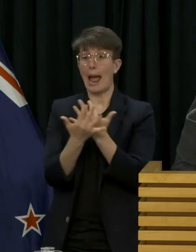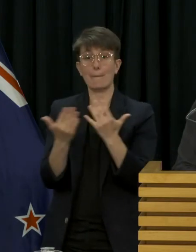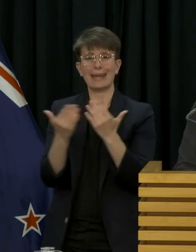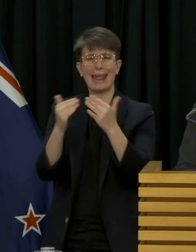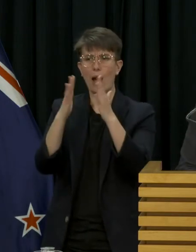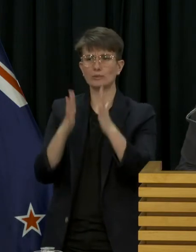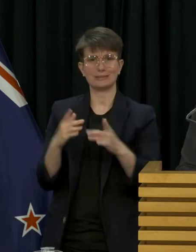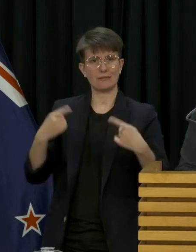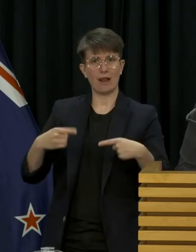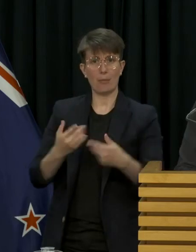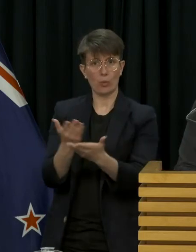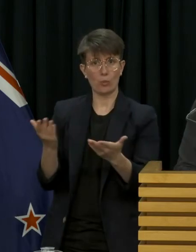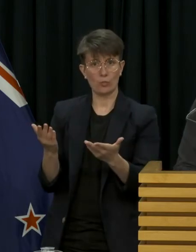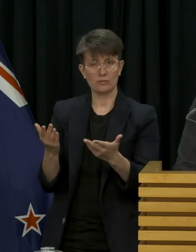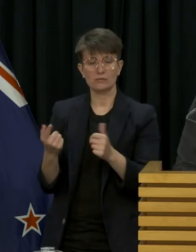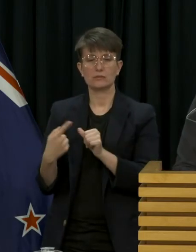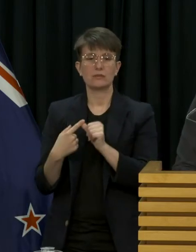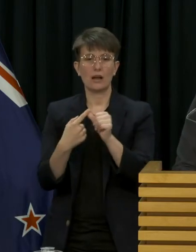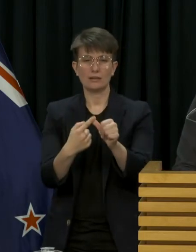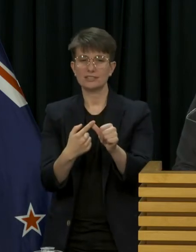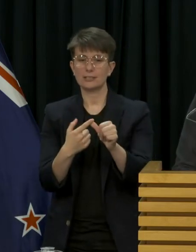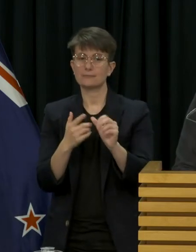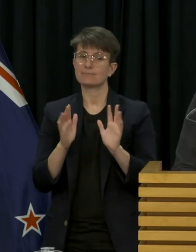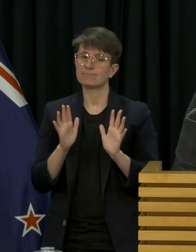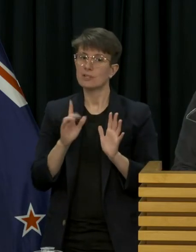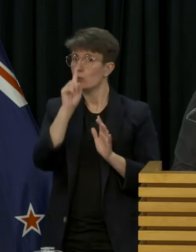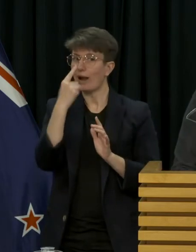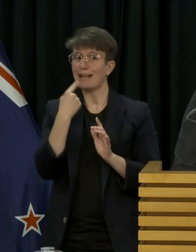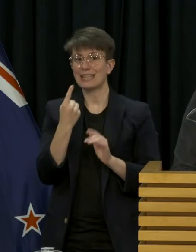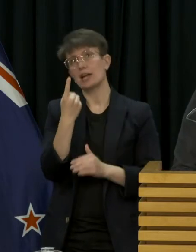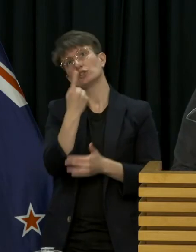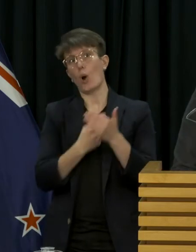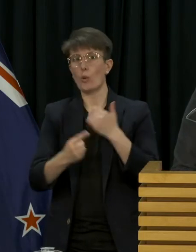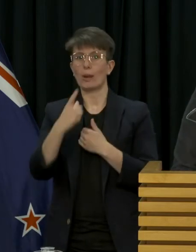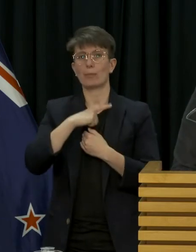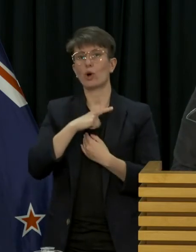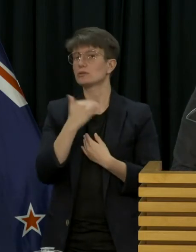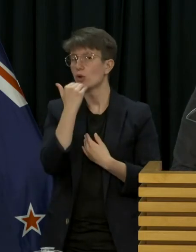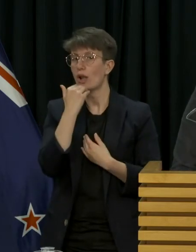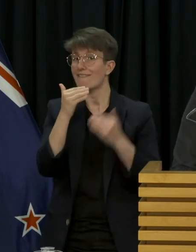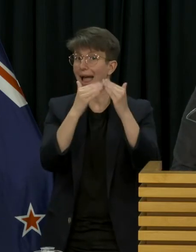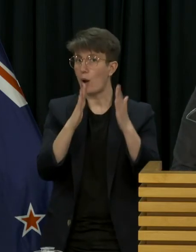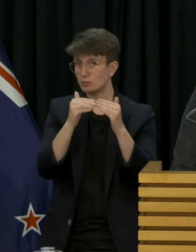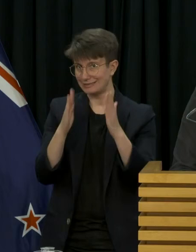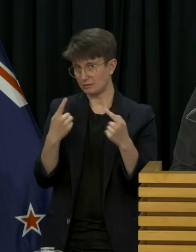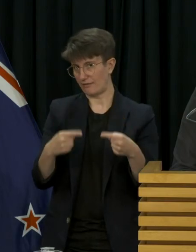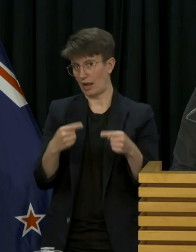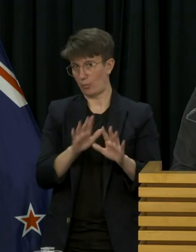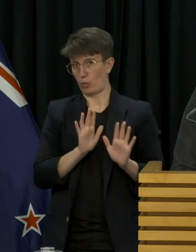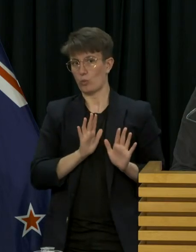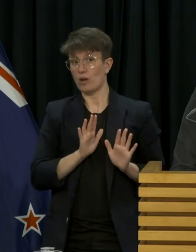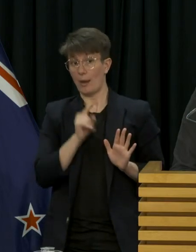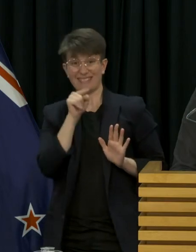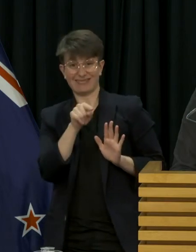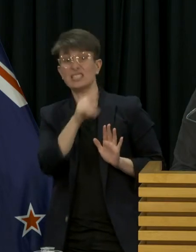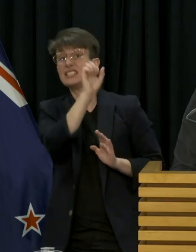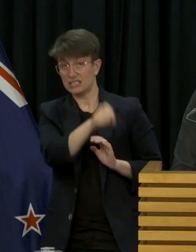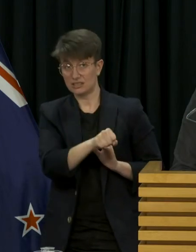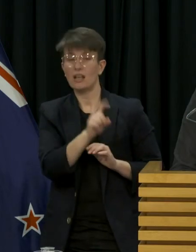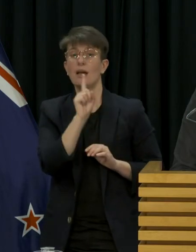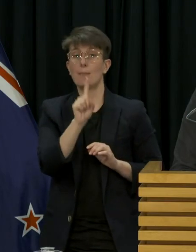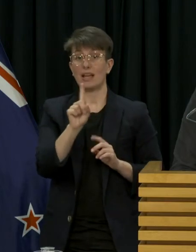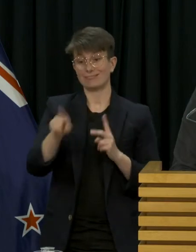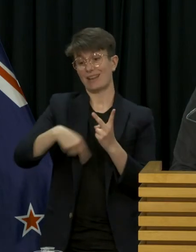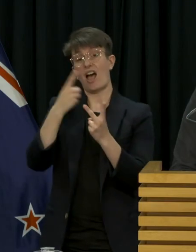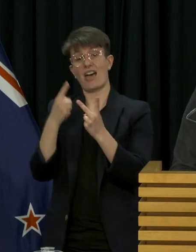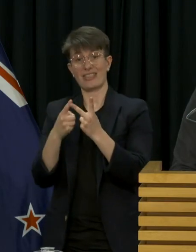would be wrong to assume it's just about supply, but it's an obvious place to start. We, of course, have two roles to play. Firstly, investing